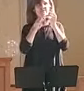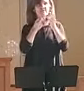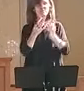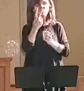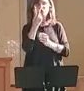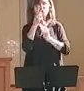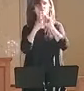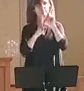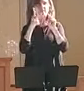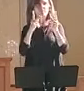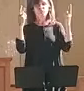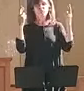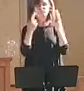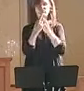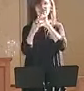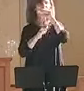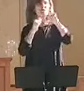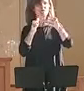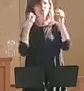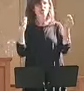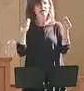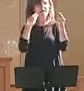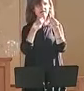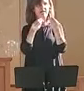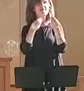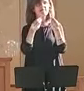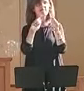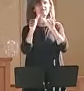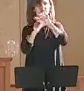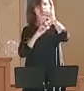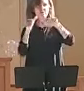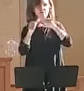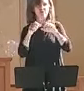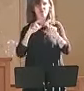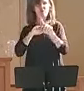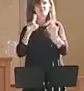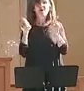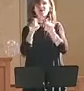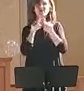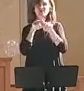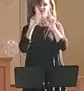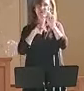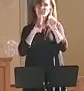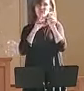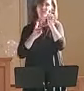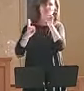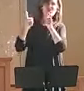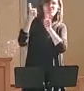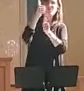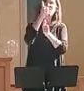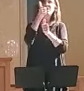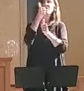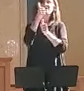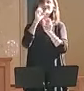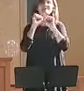due to each other. But we also have justice, that which is due to the head of the society, the state, in our